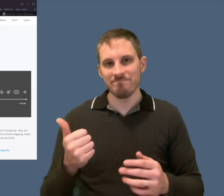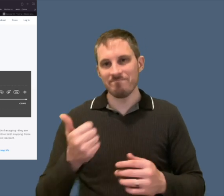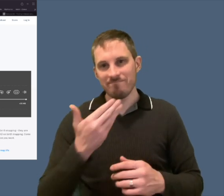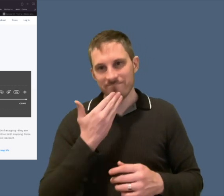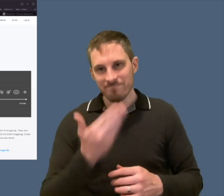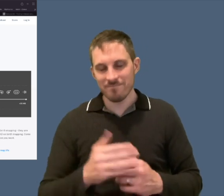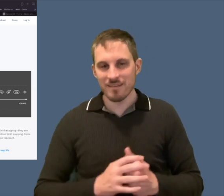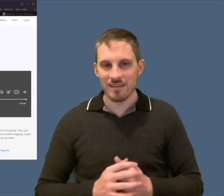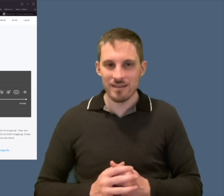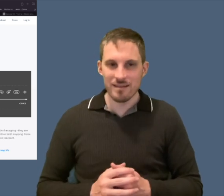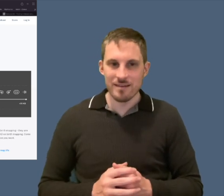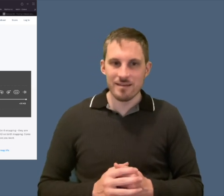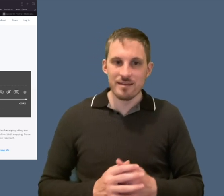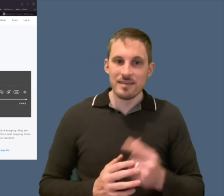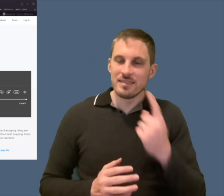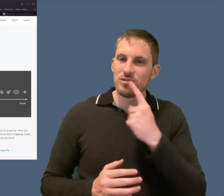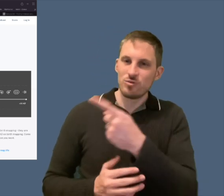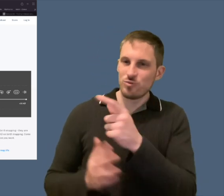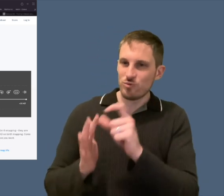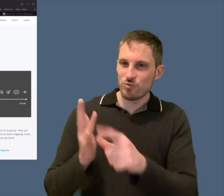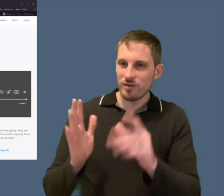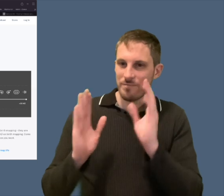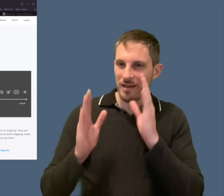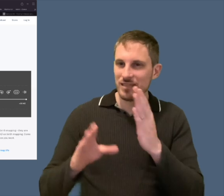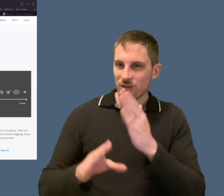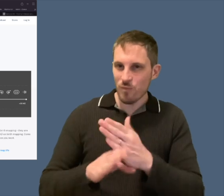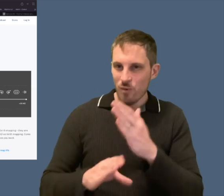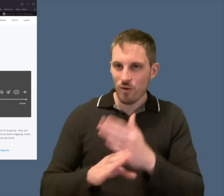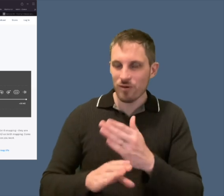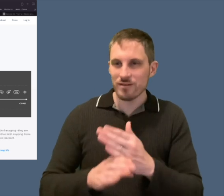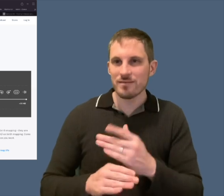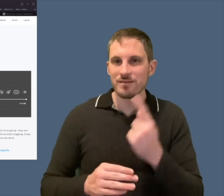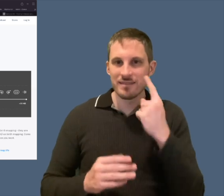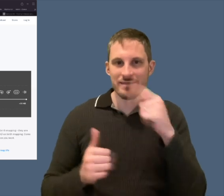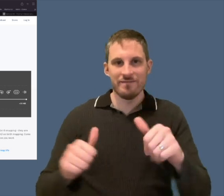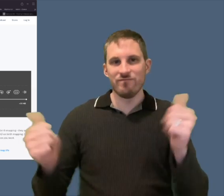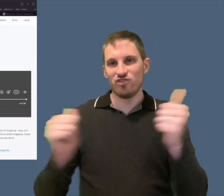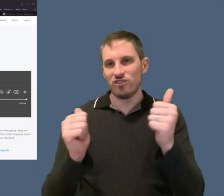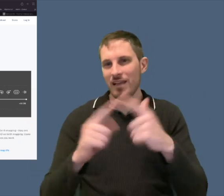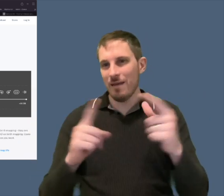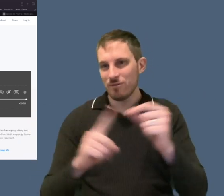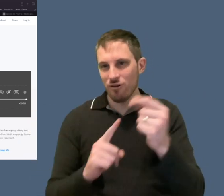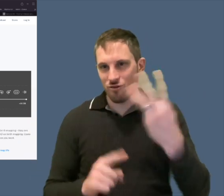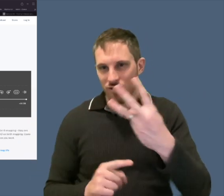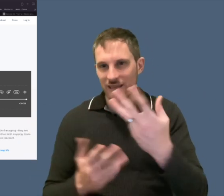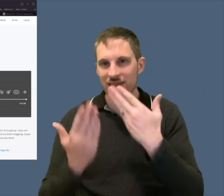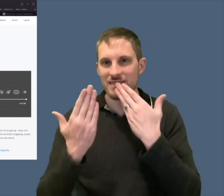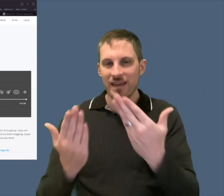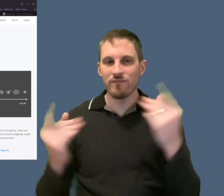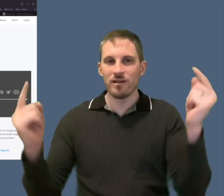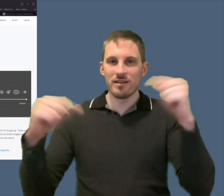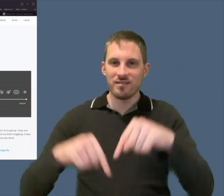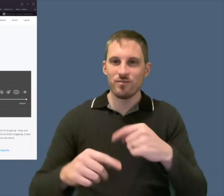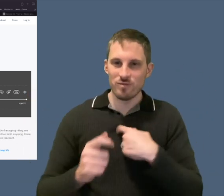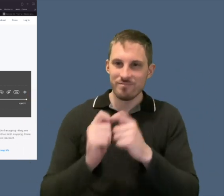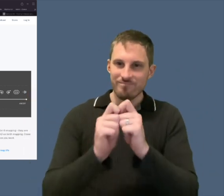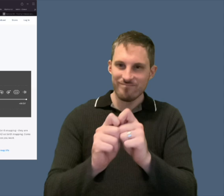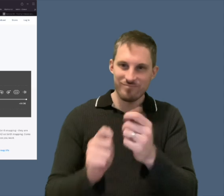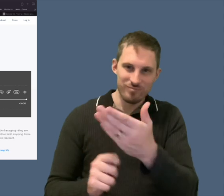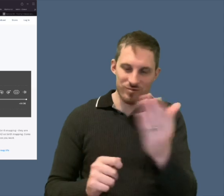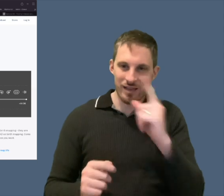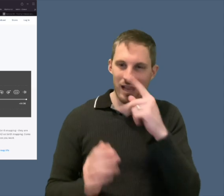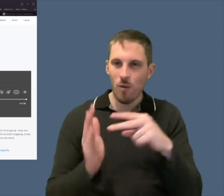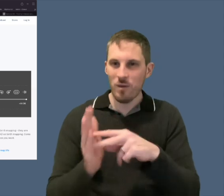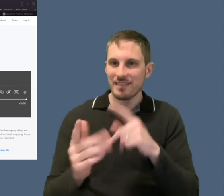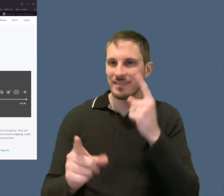are. You're just doing amazing work. This has been episode 13. Thank you for being here. We adore you. We can't wait to speak